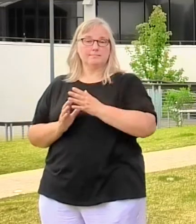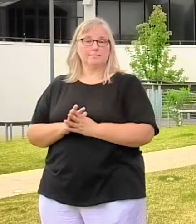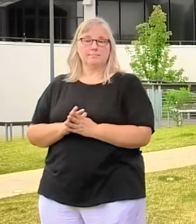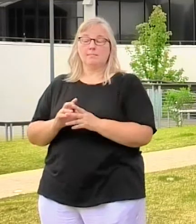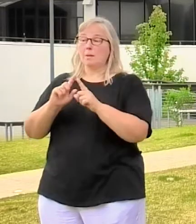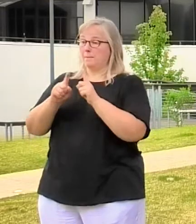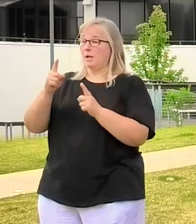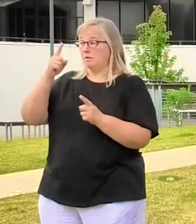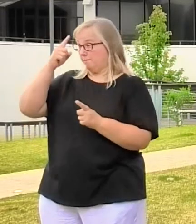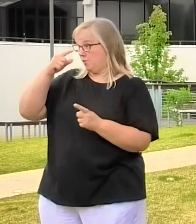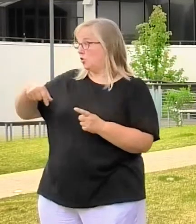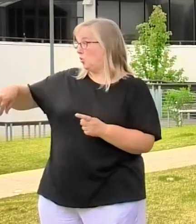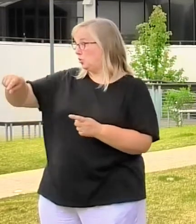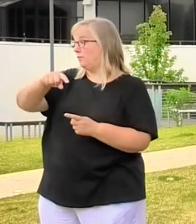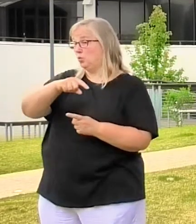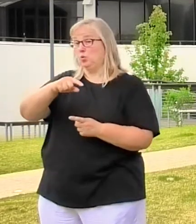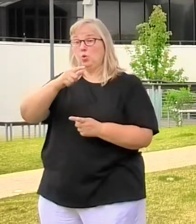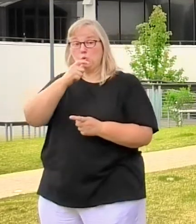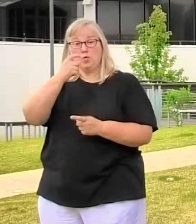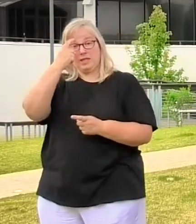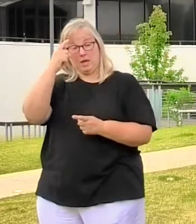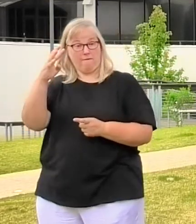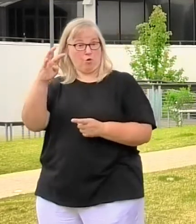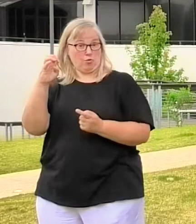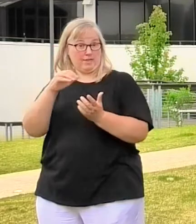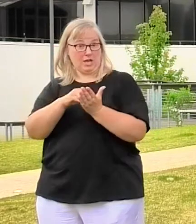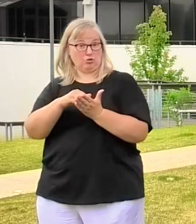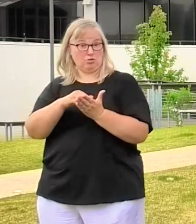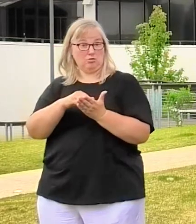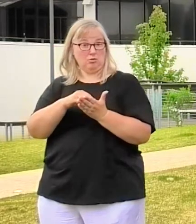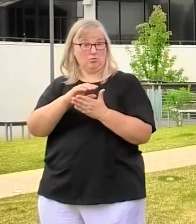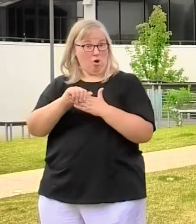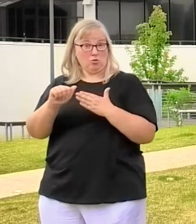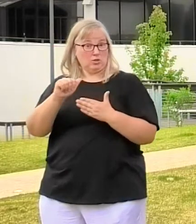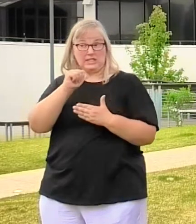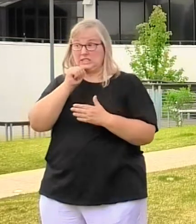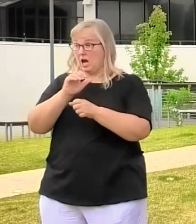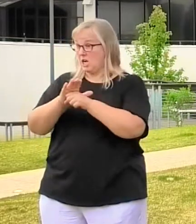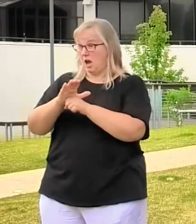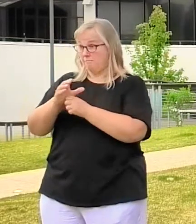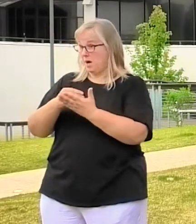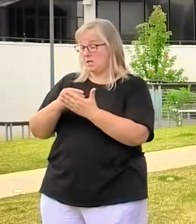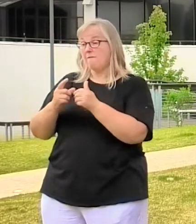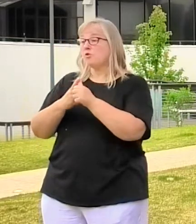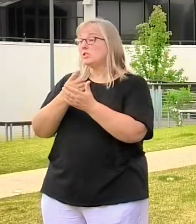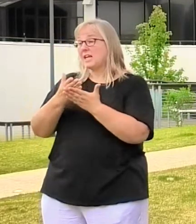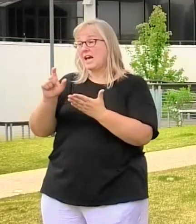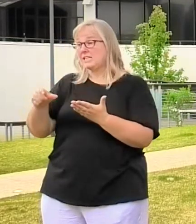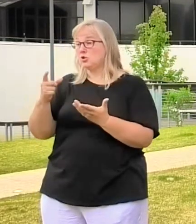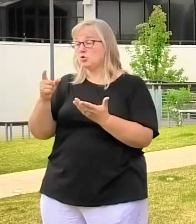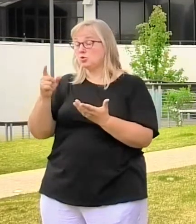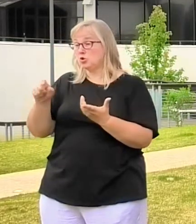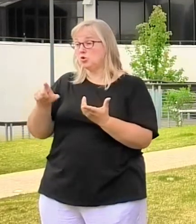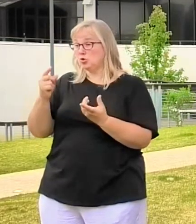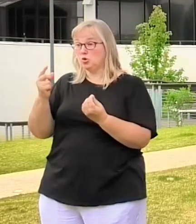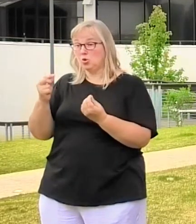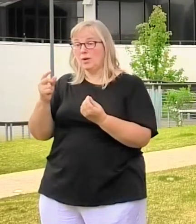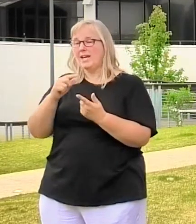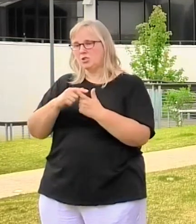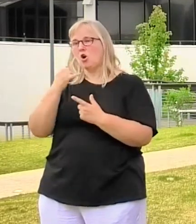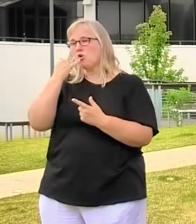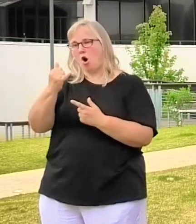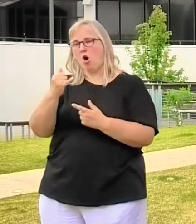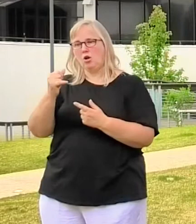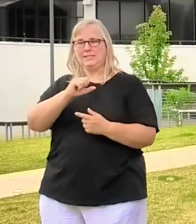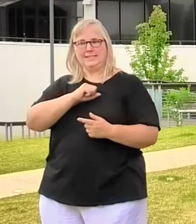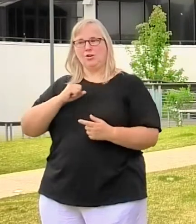But for those of you who think $400,000 is not enough, first thing I need you to do is call Senator Gazzone and